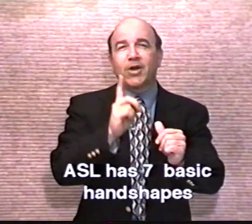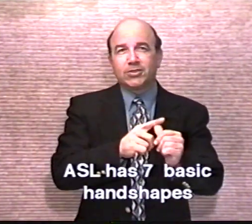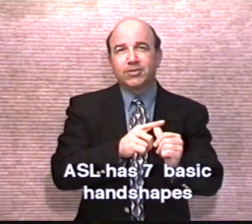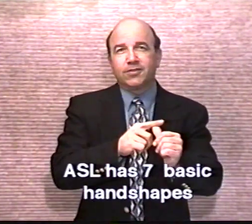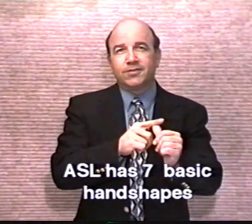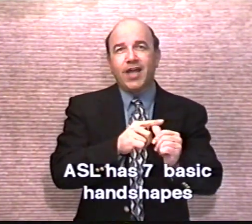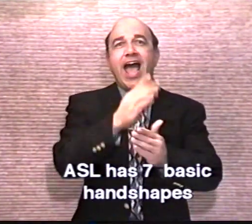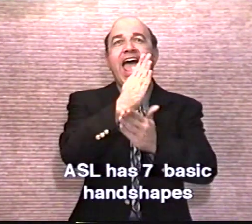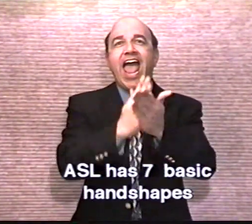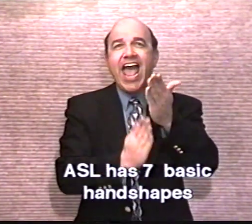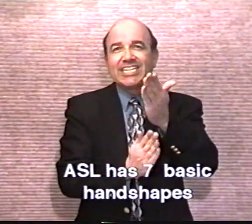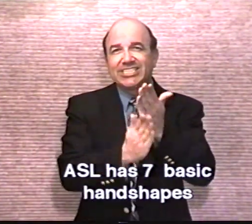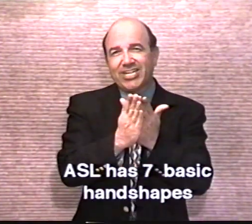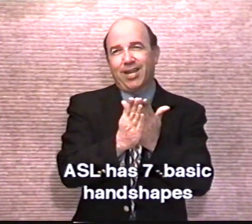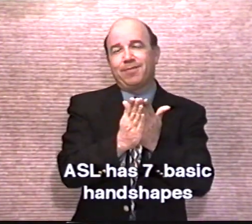First, hand shape.